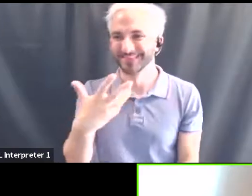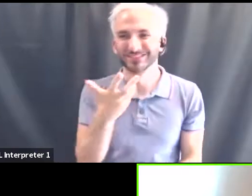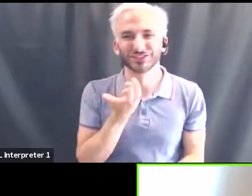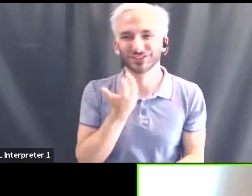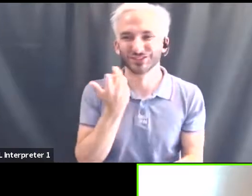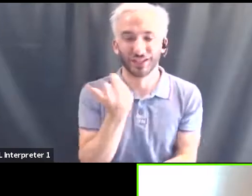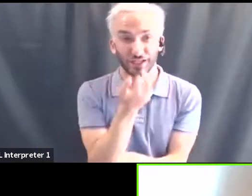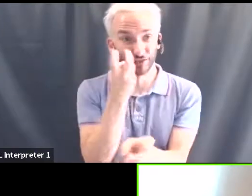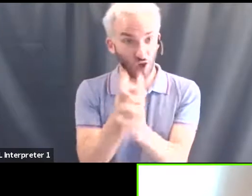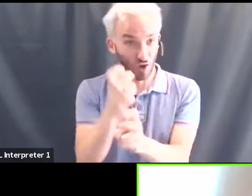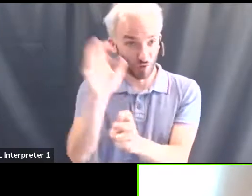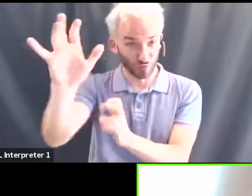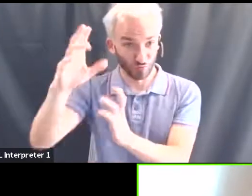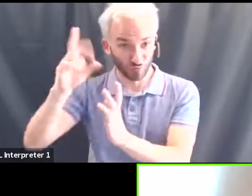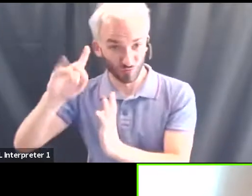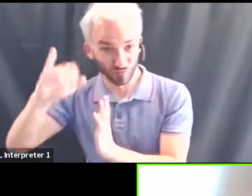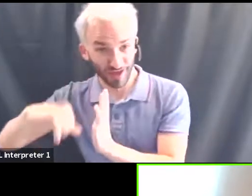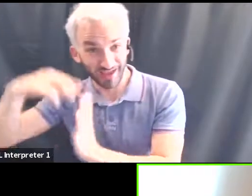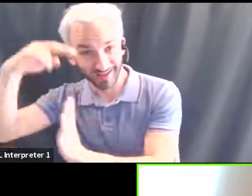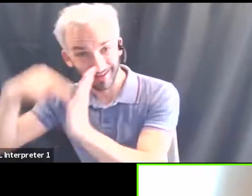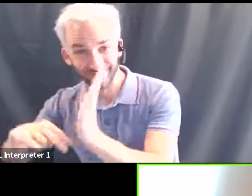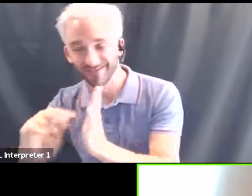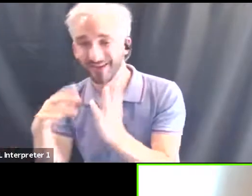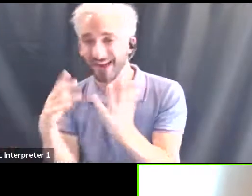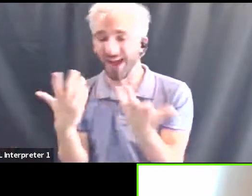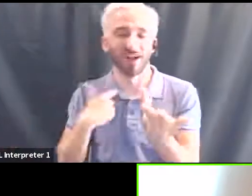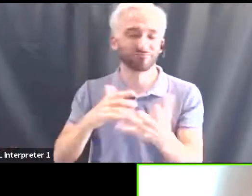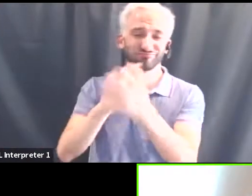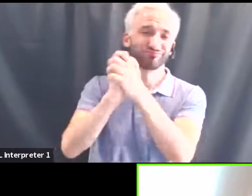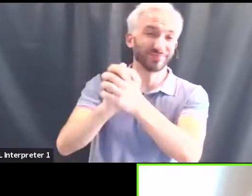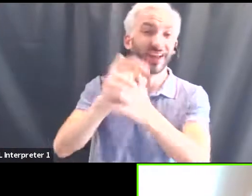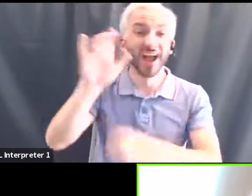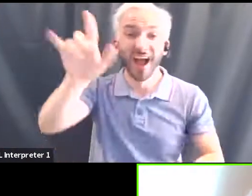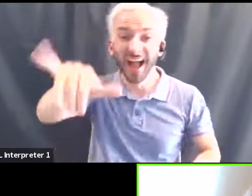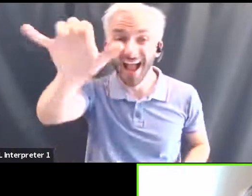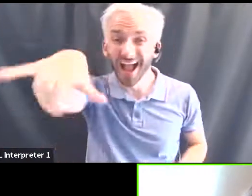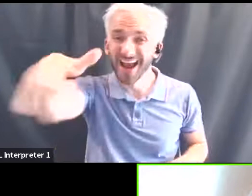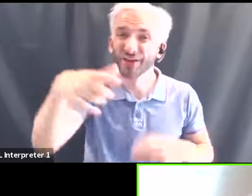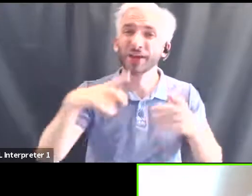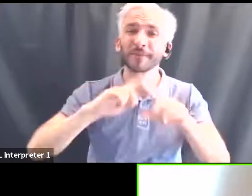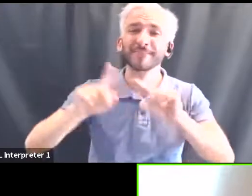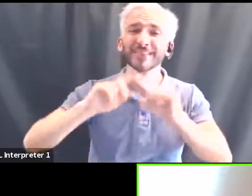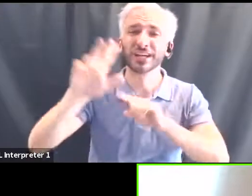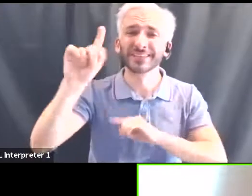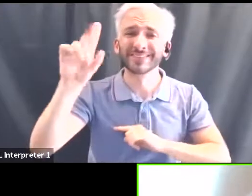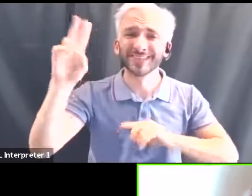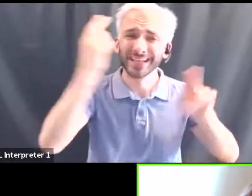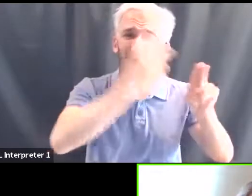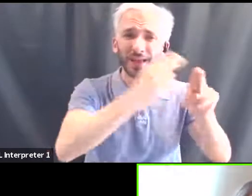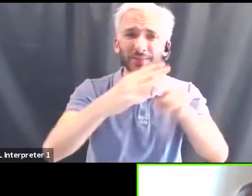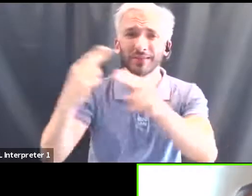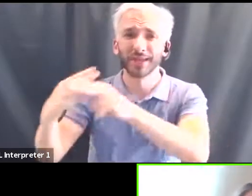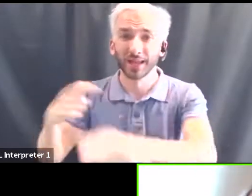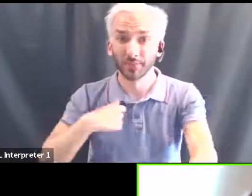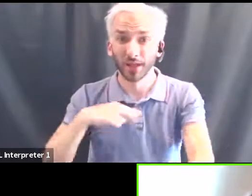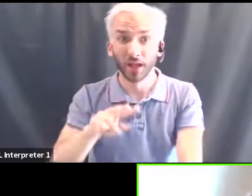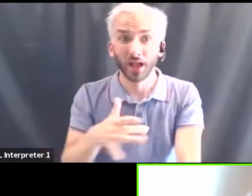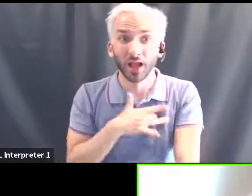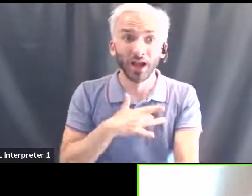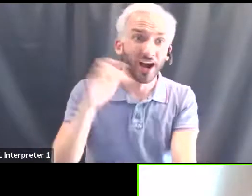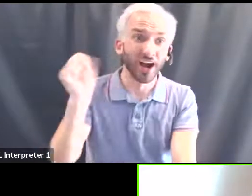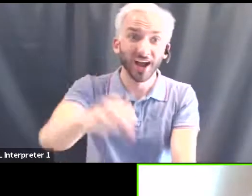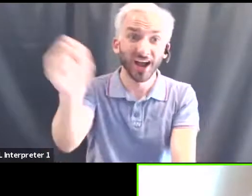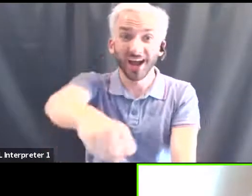so I commend you so much. And those references are excellent. I felt them. I was laughing the whole